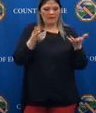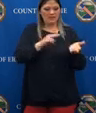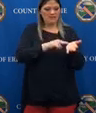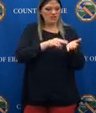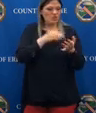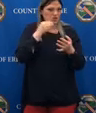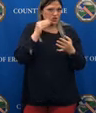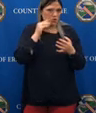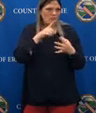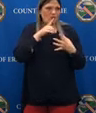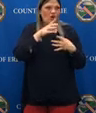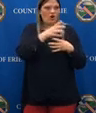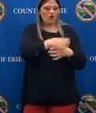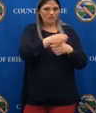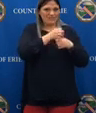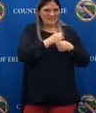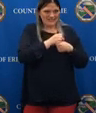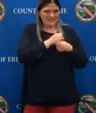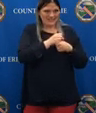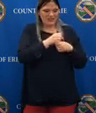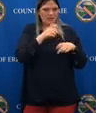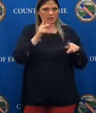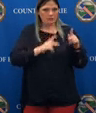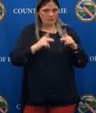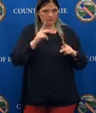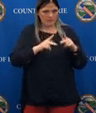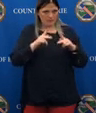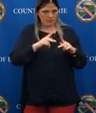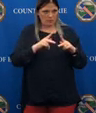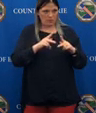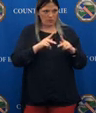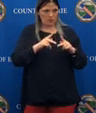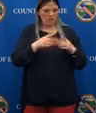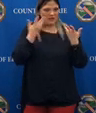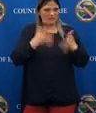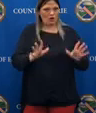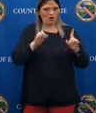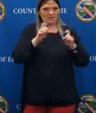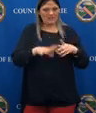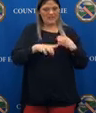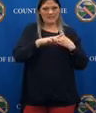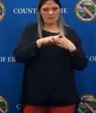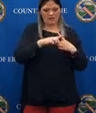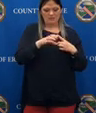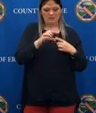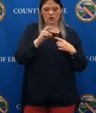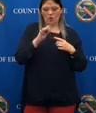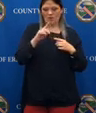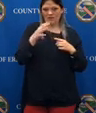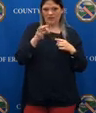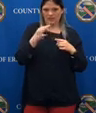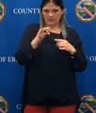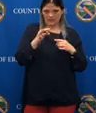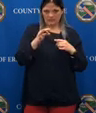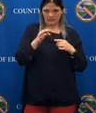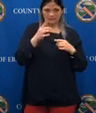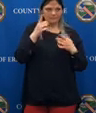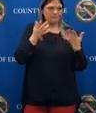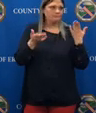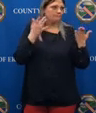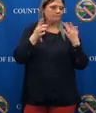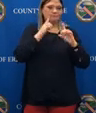are receiving individuals who've tested positive for COVID-19. They may have gone to the hospital